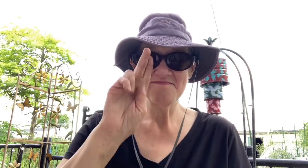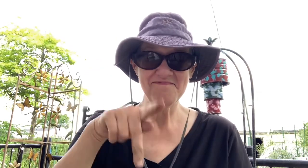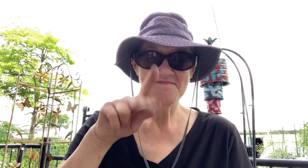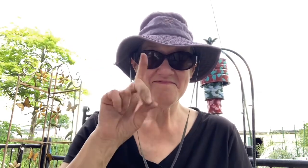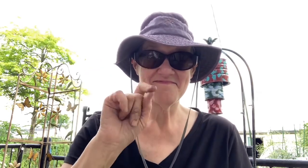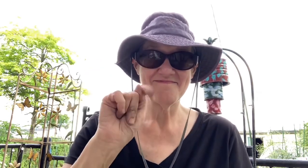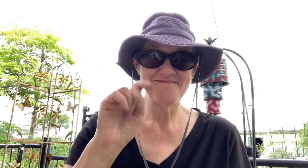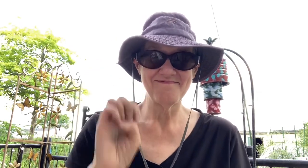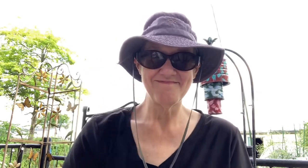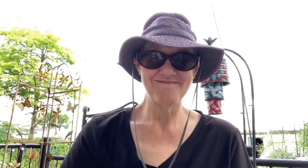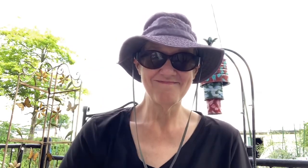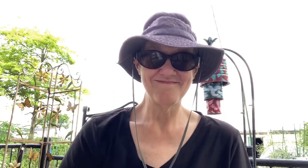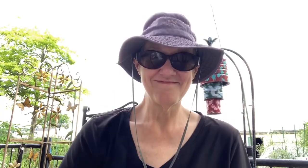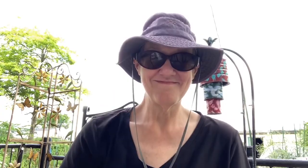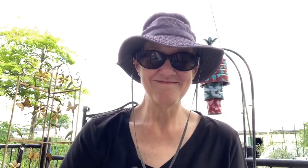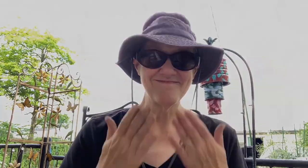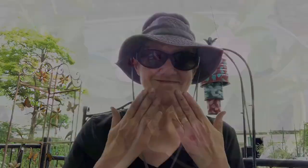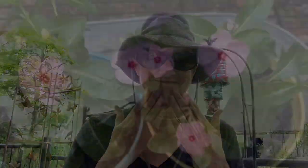So check back for an update.